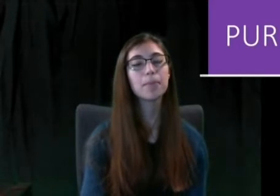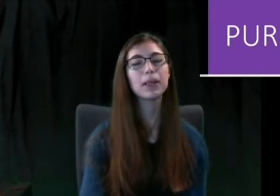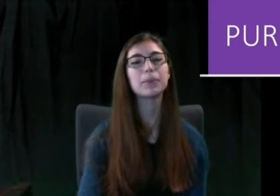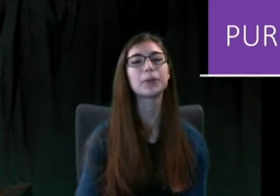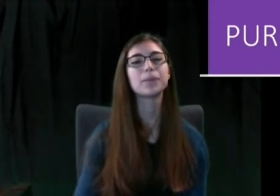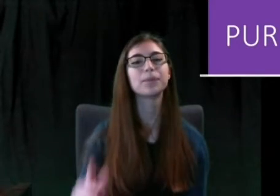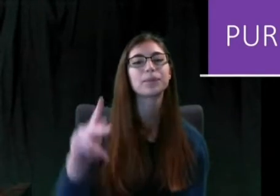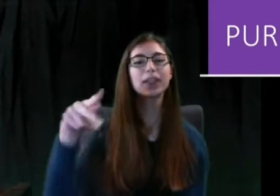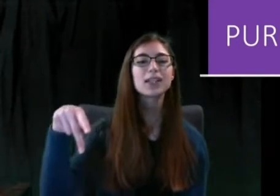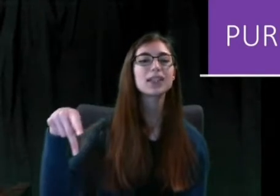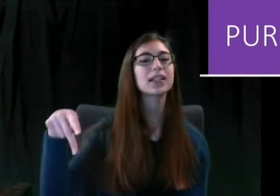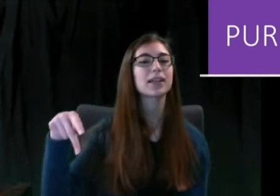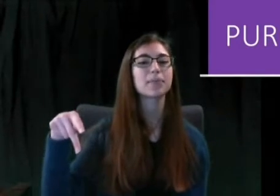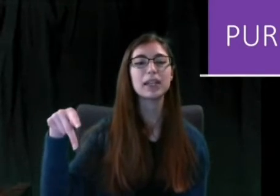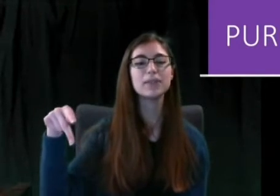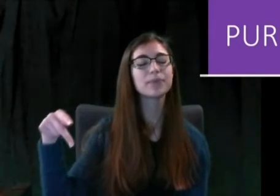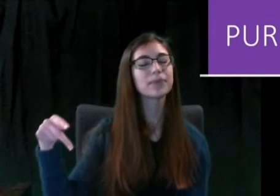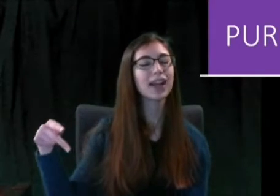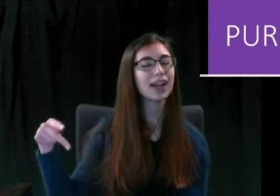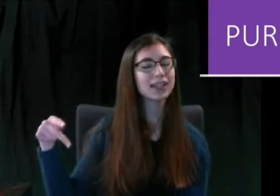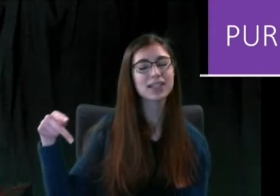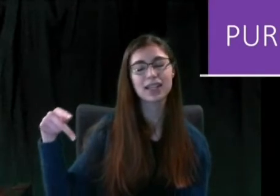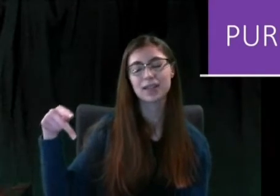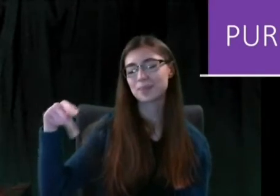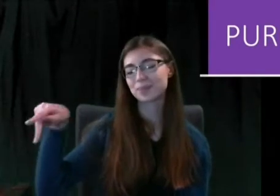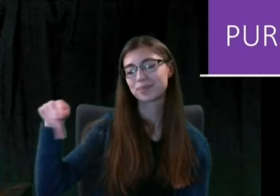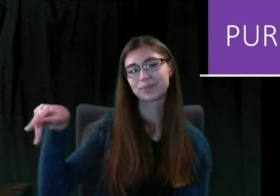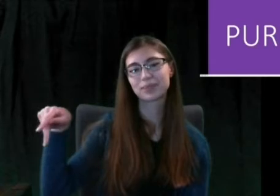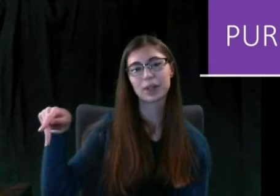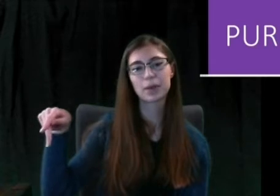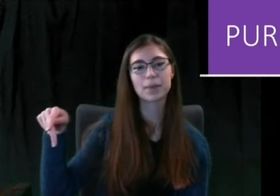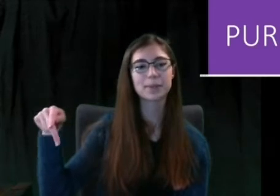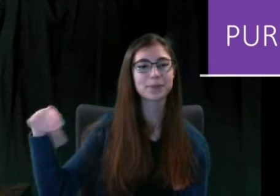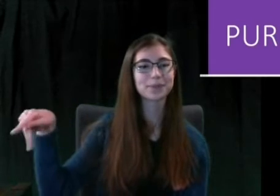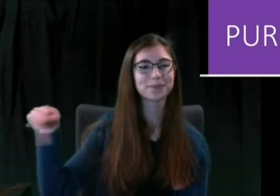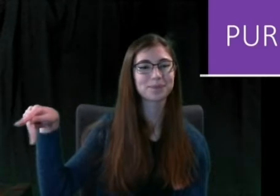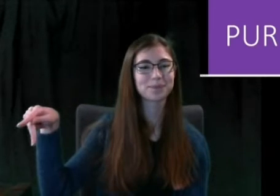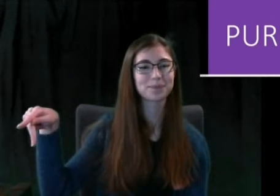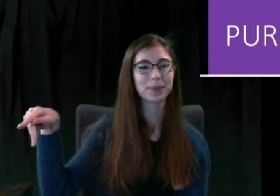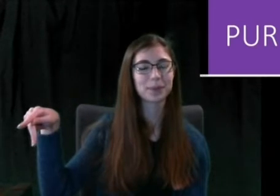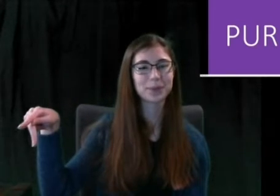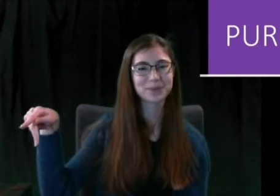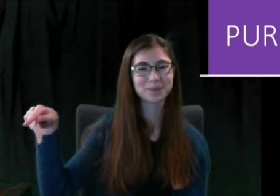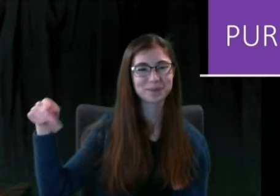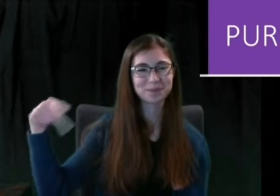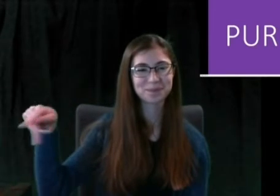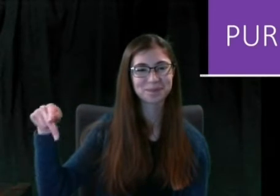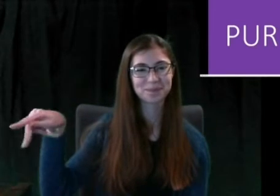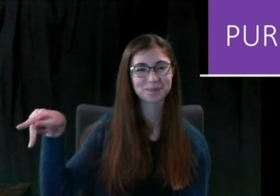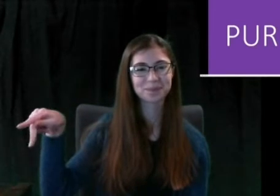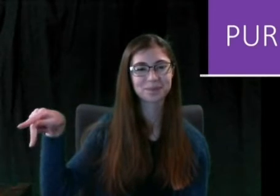Purple, the letter P, and the same purple, purple.